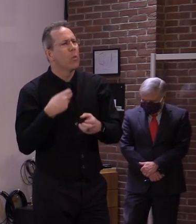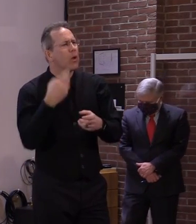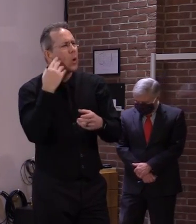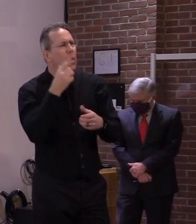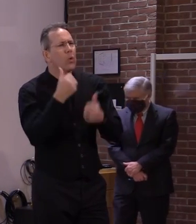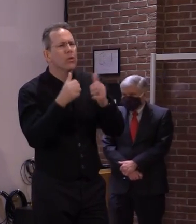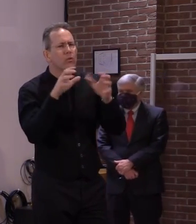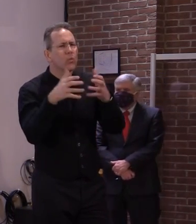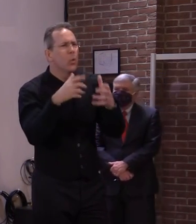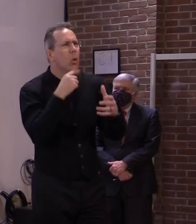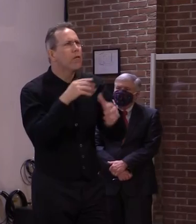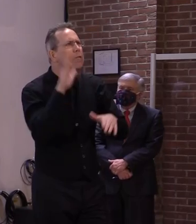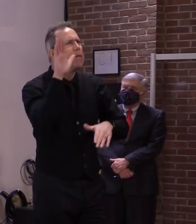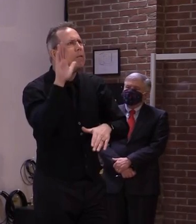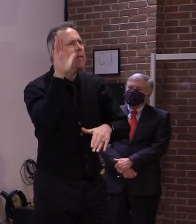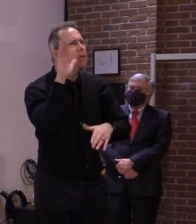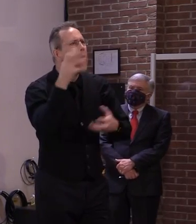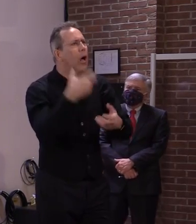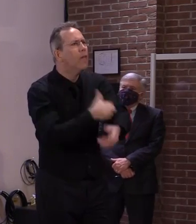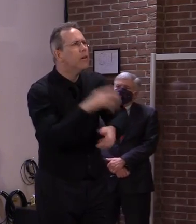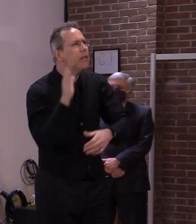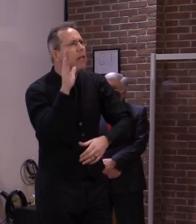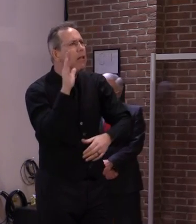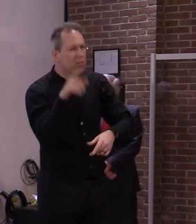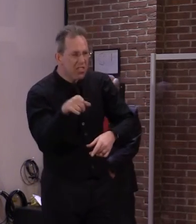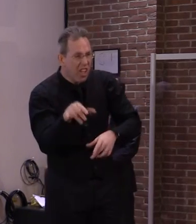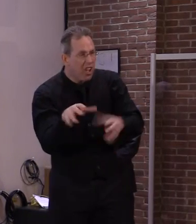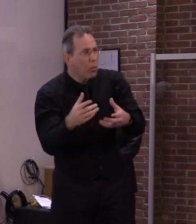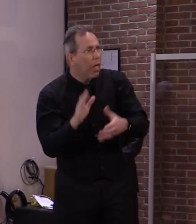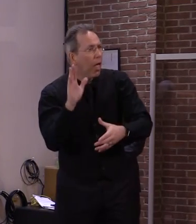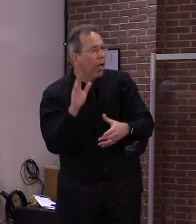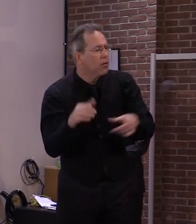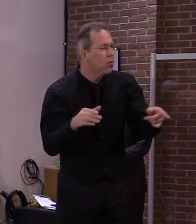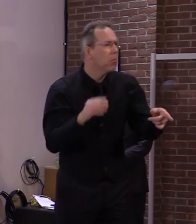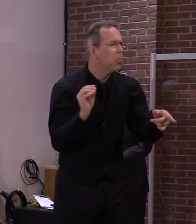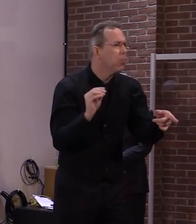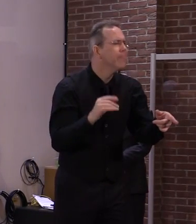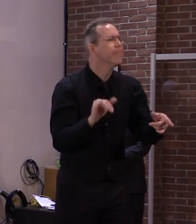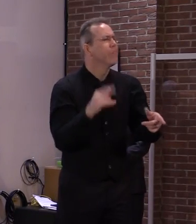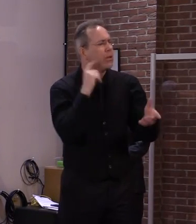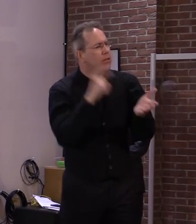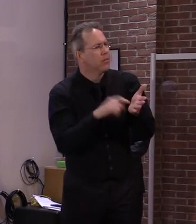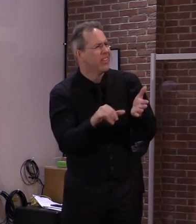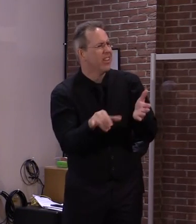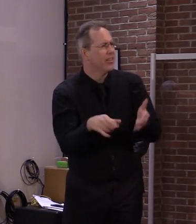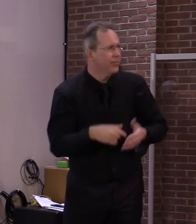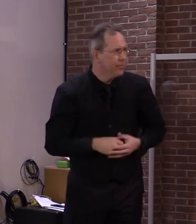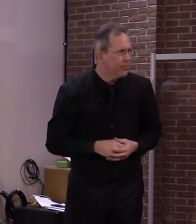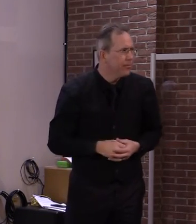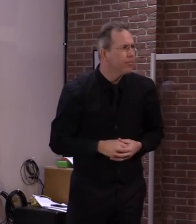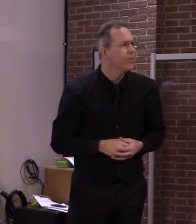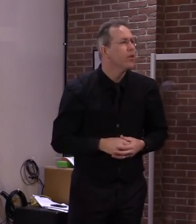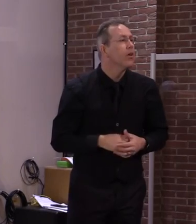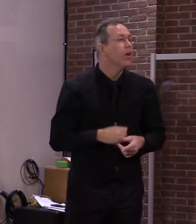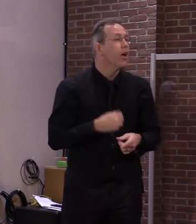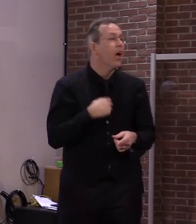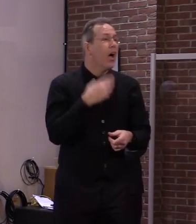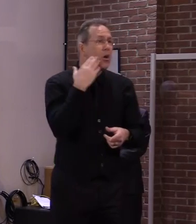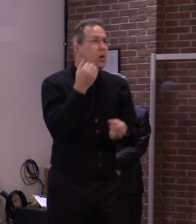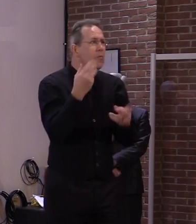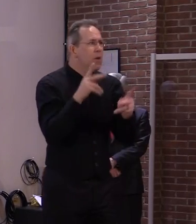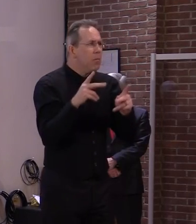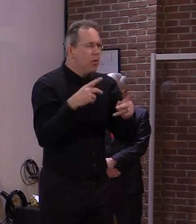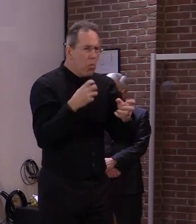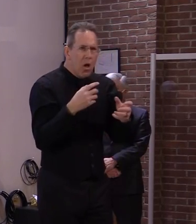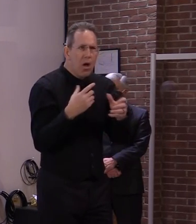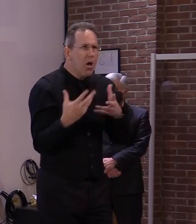officers, and others who are on the front lines every single day. And so we want to get to them as quick as we possibly can. We